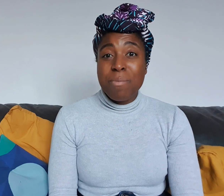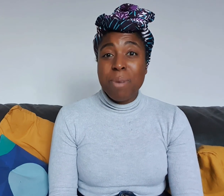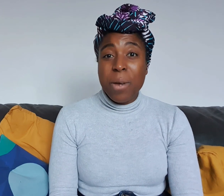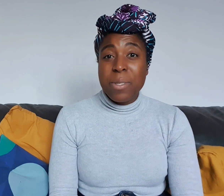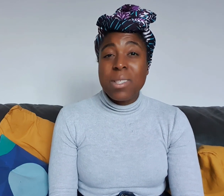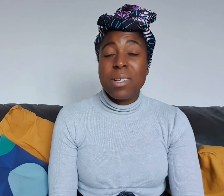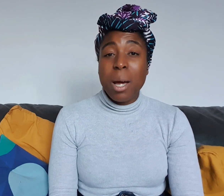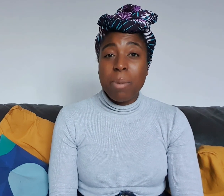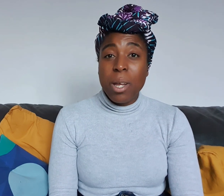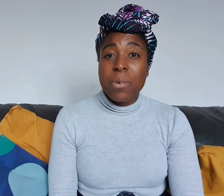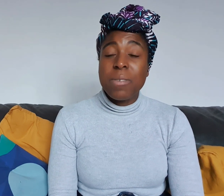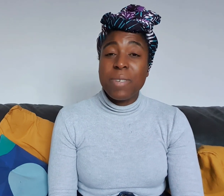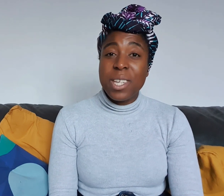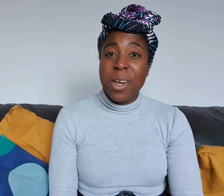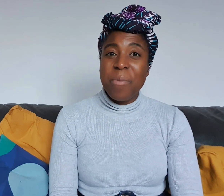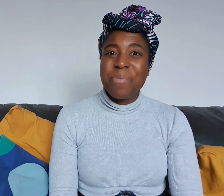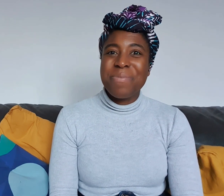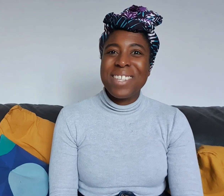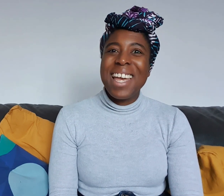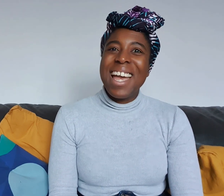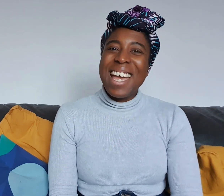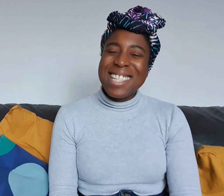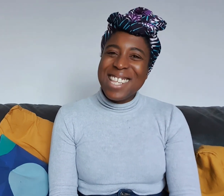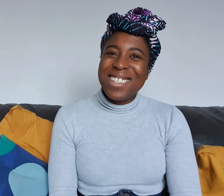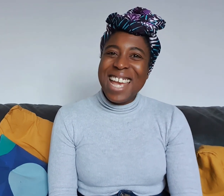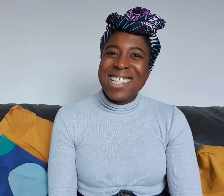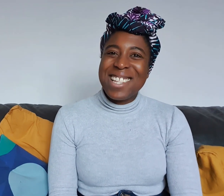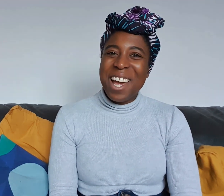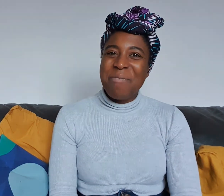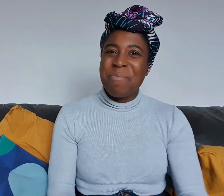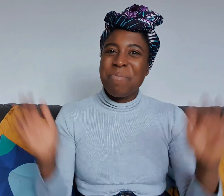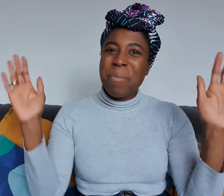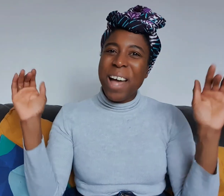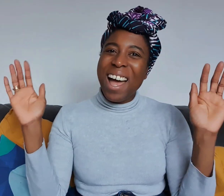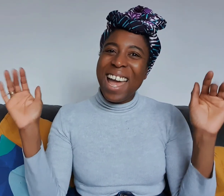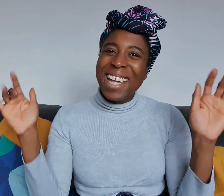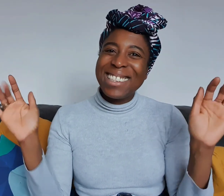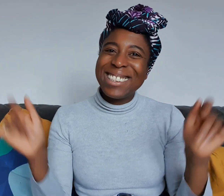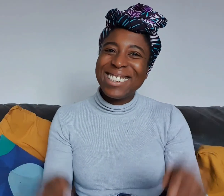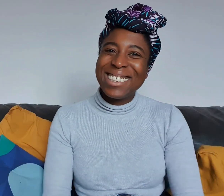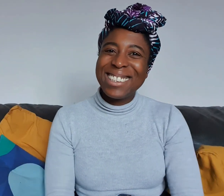post and upload a video. Until next time, bye-bye.